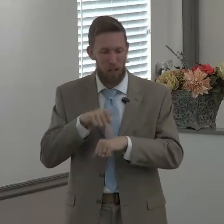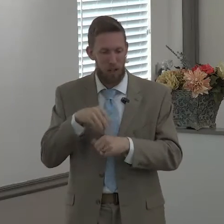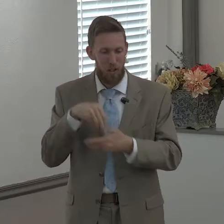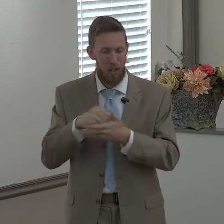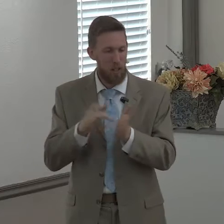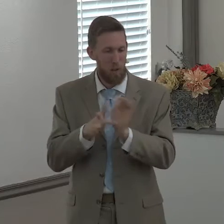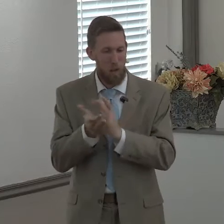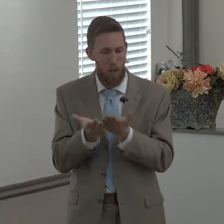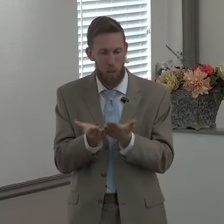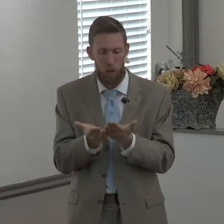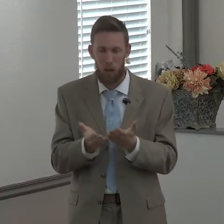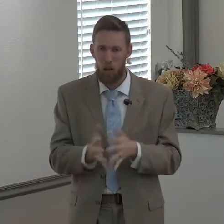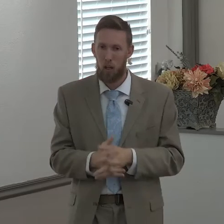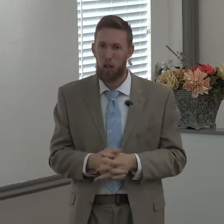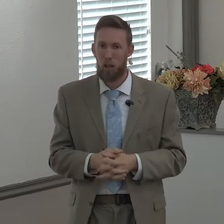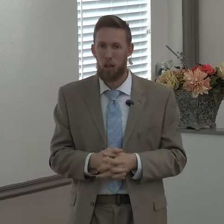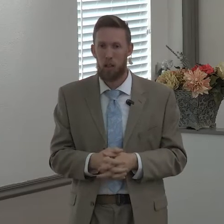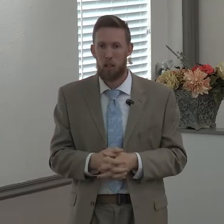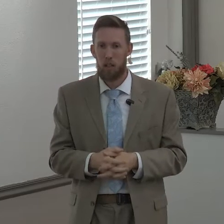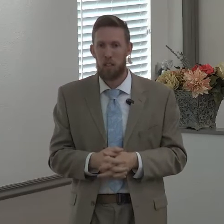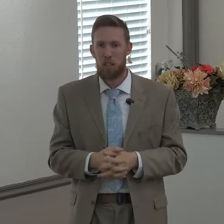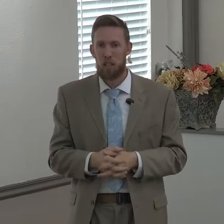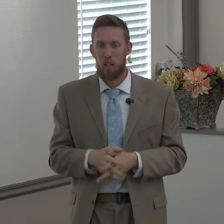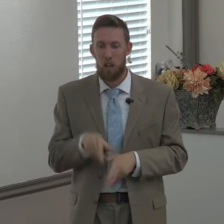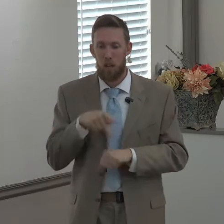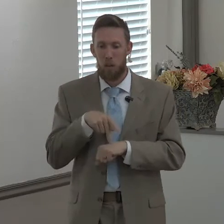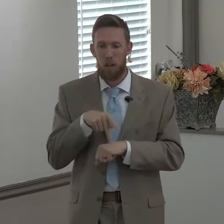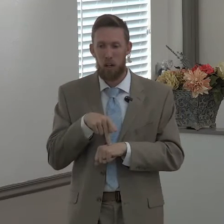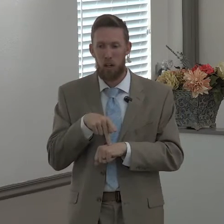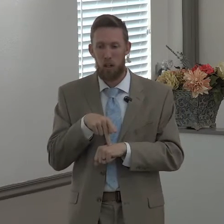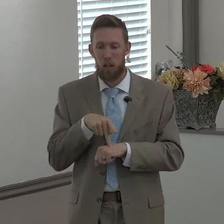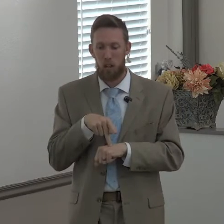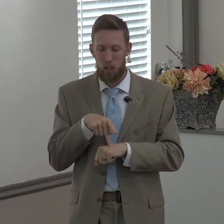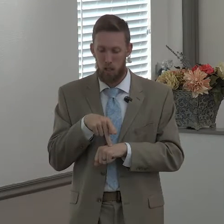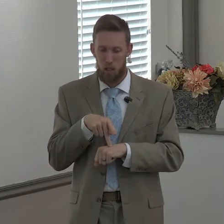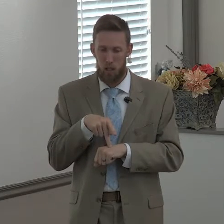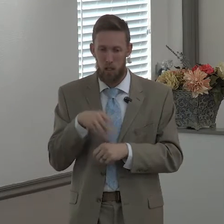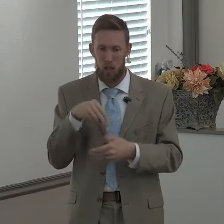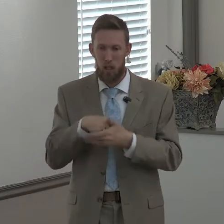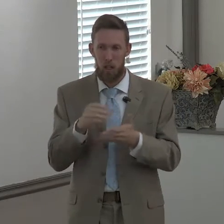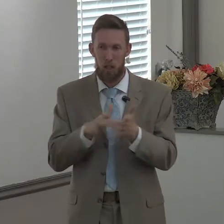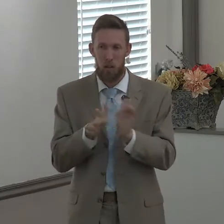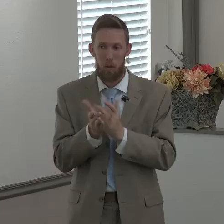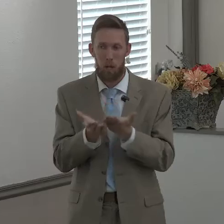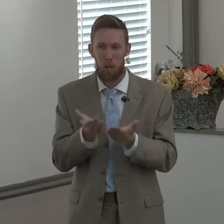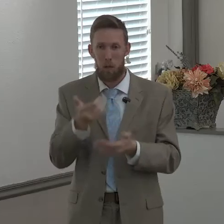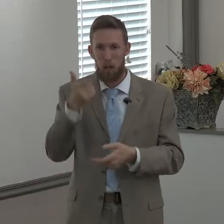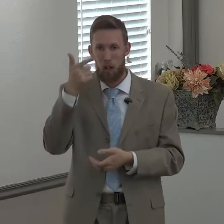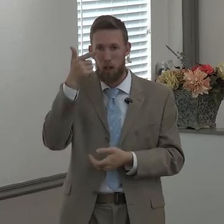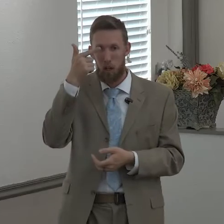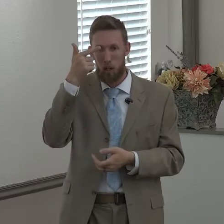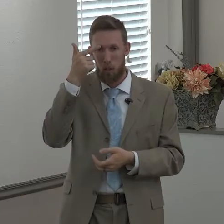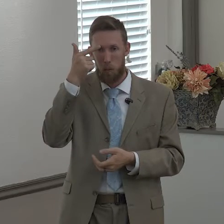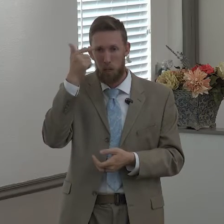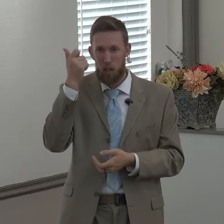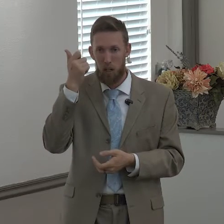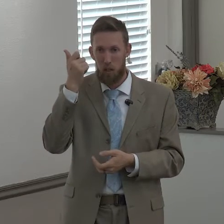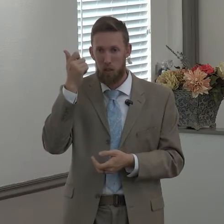Think of how he dealt with Peter. Good night, Peter. Oh, I'll tell you, I'm so glad Peter's in the